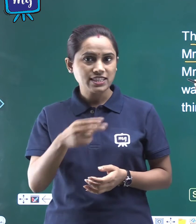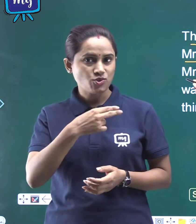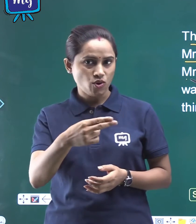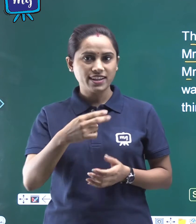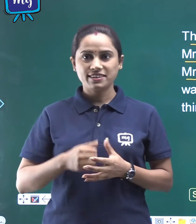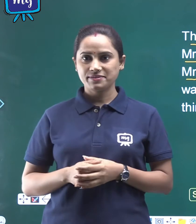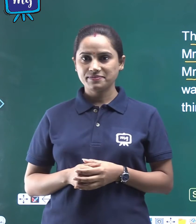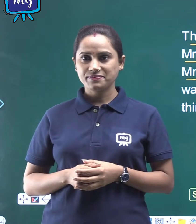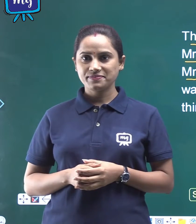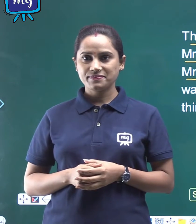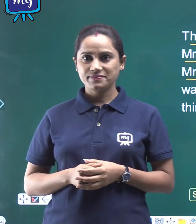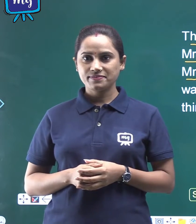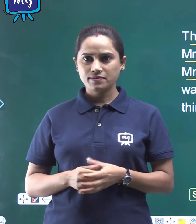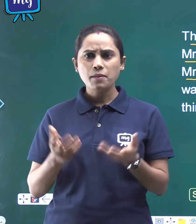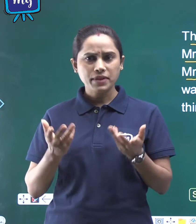Darling